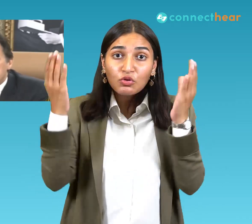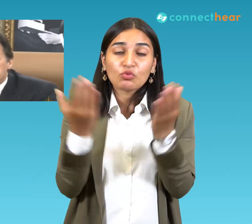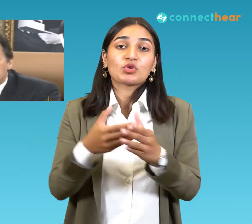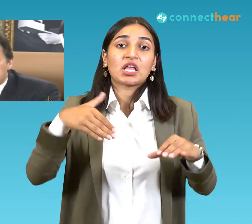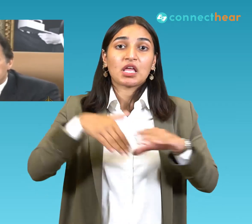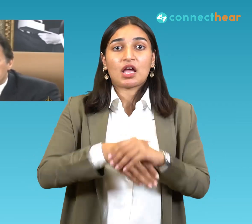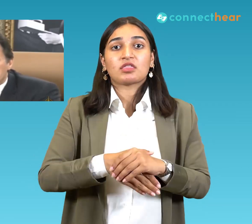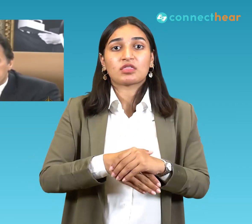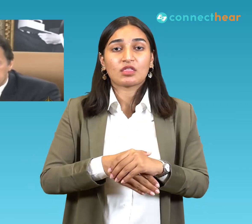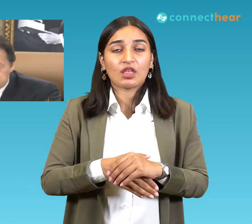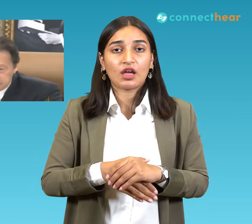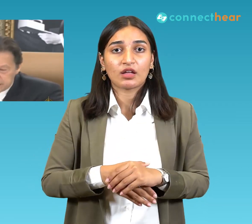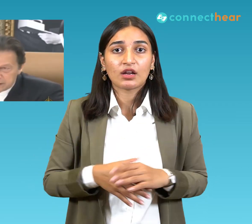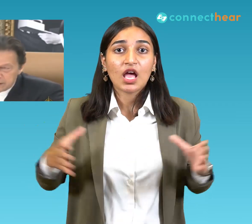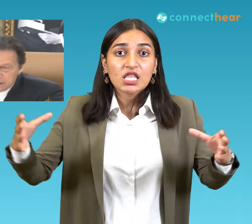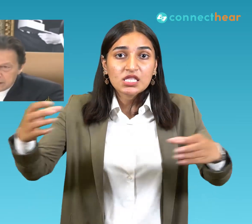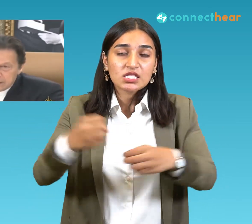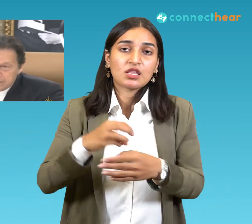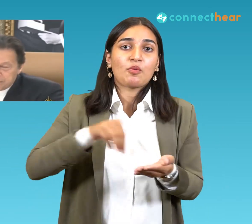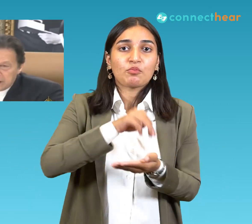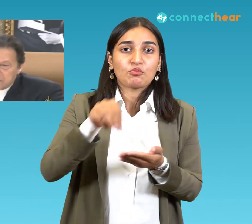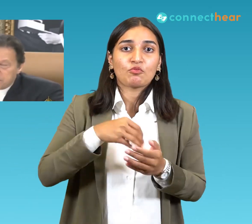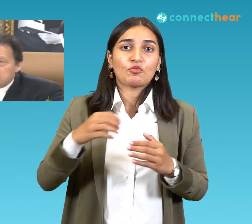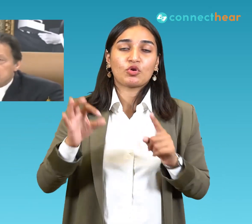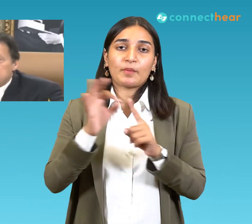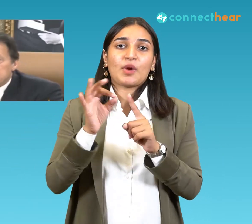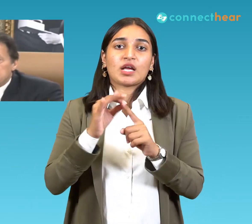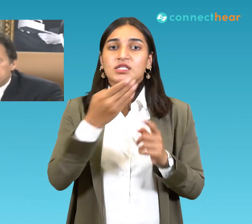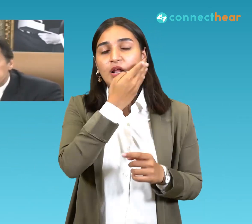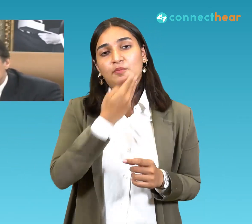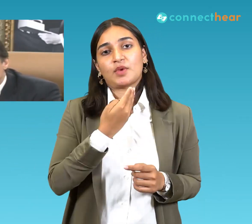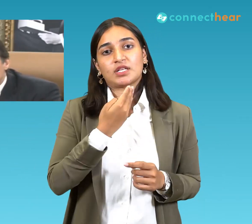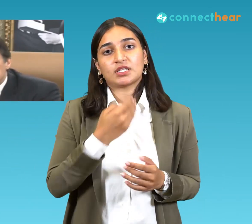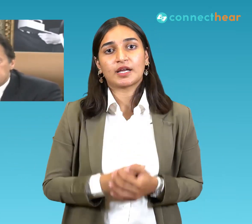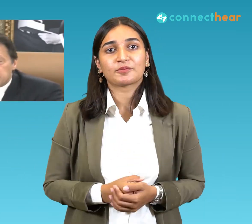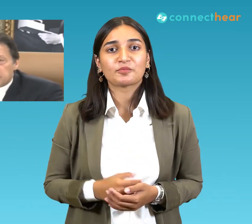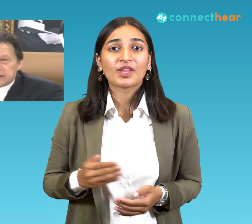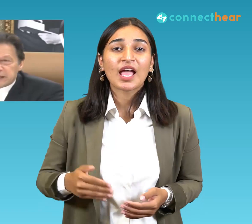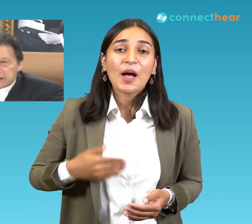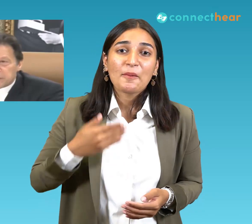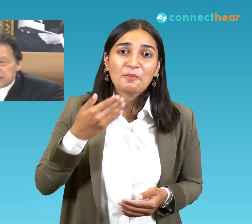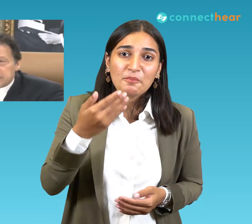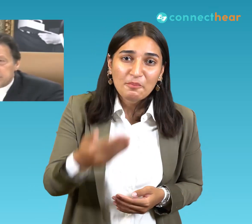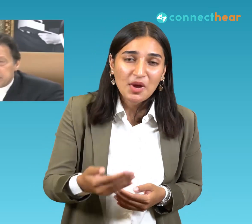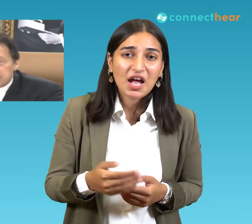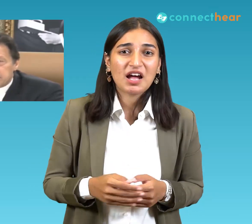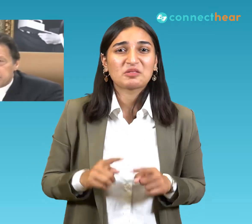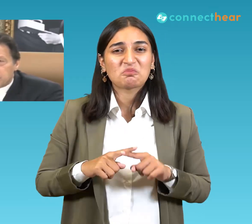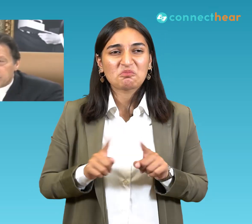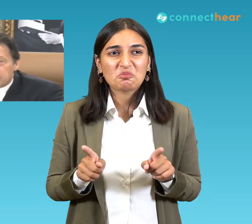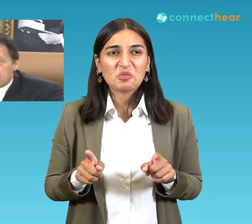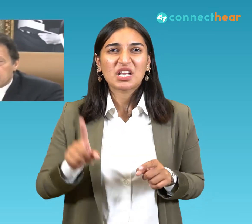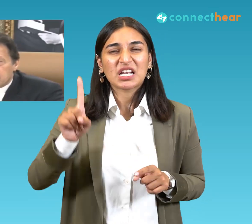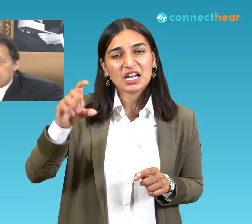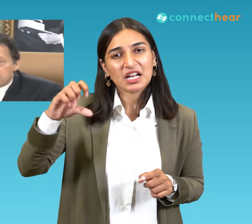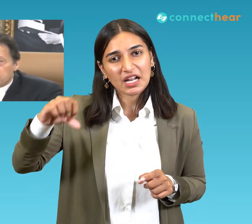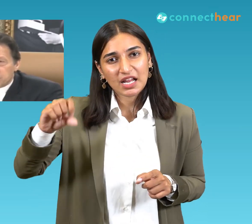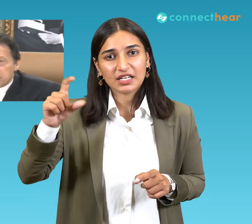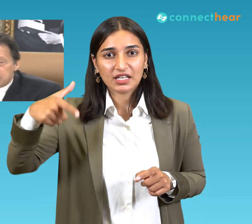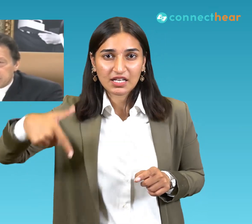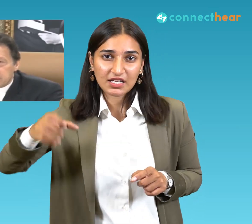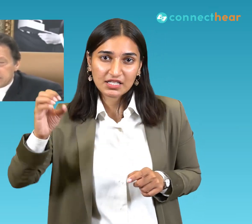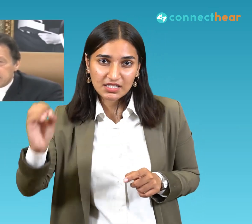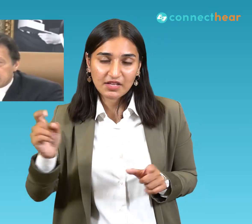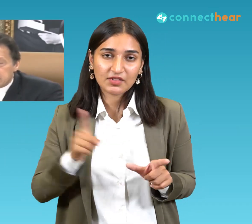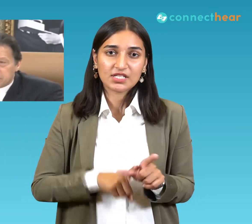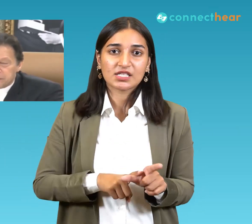given example of success. Unfortunately, 70s, we went the other way. We became more a